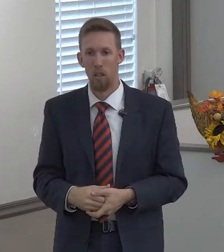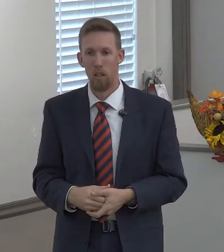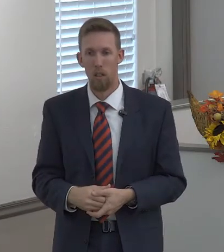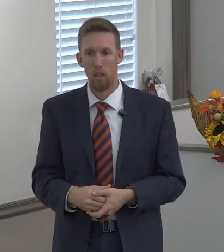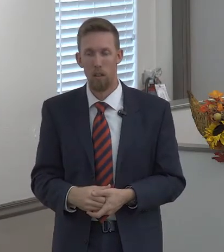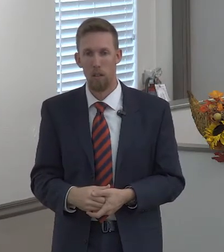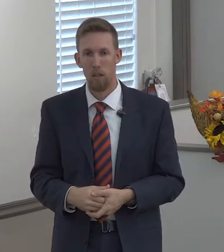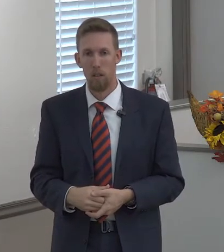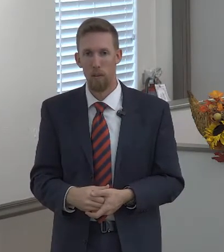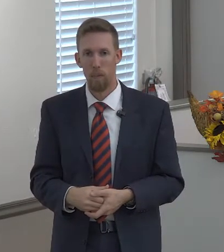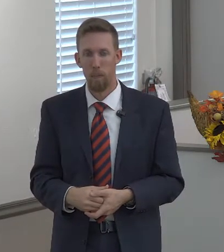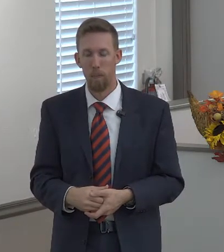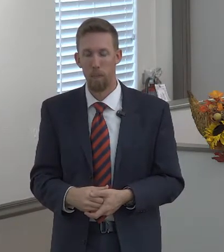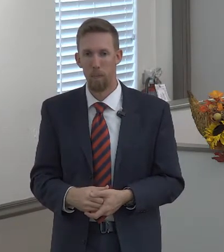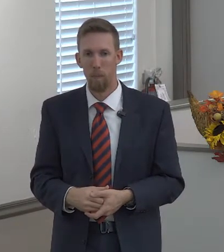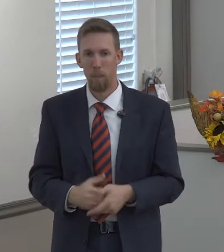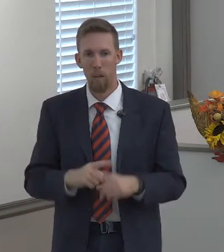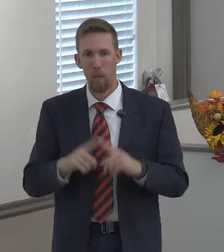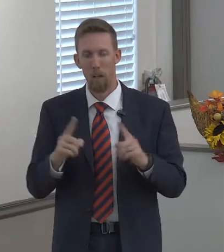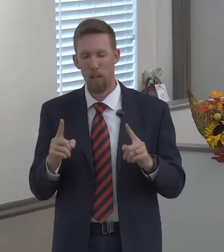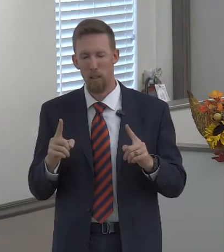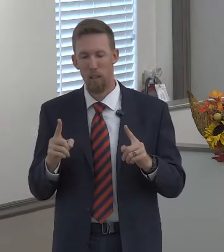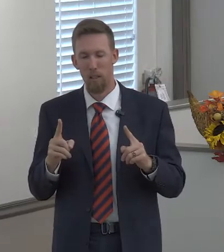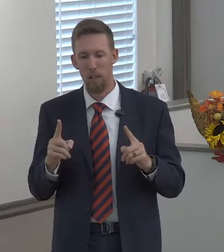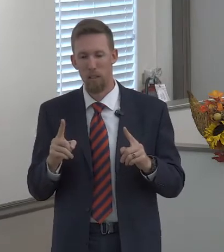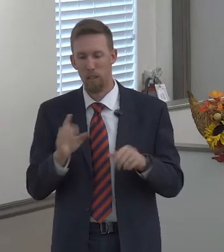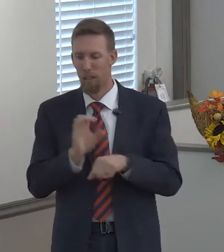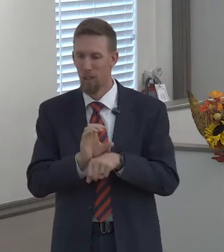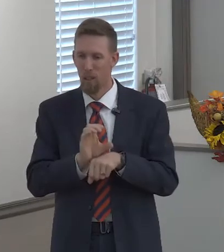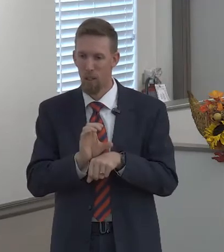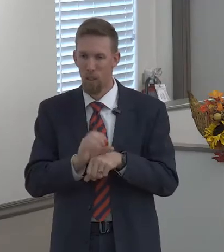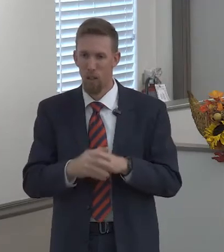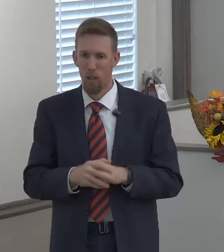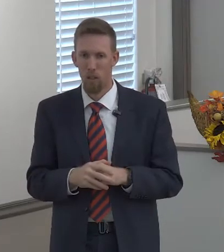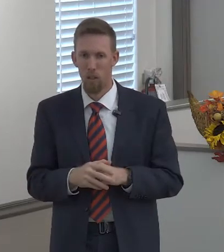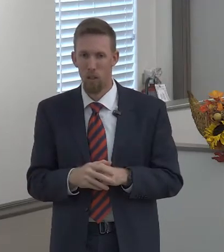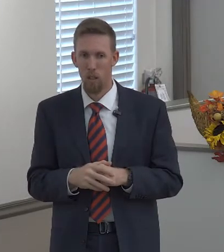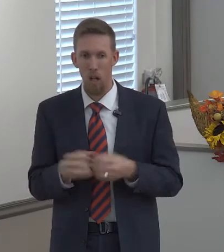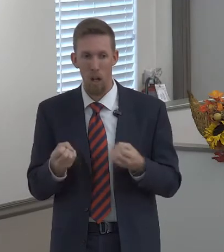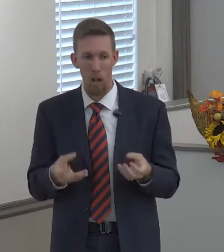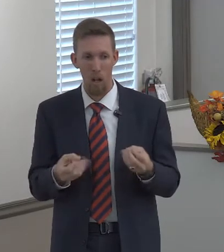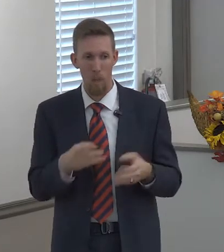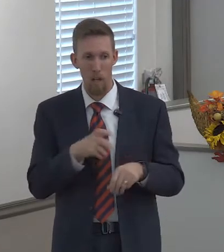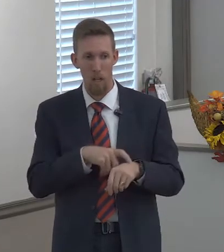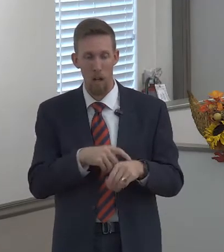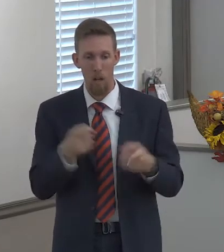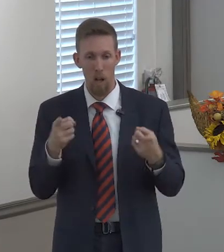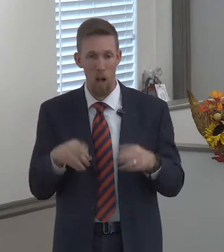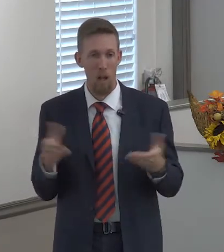children grew up without any kind of real interest in God,